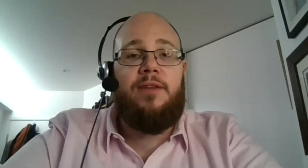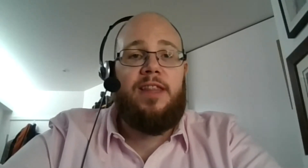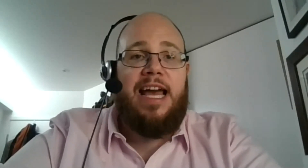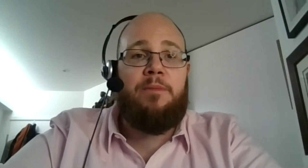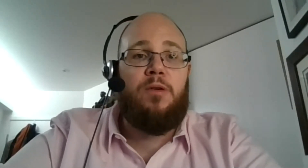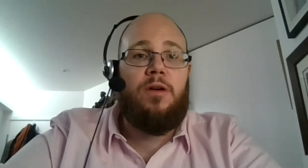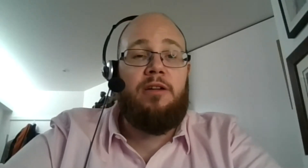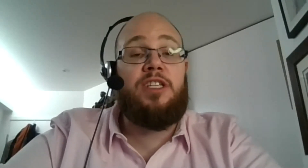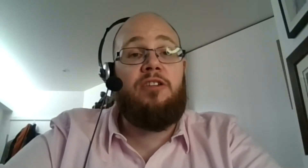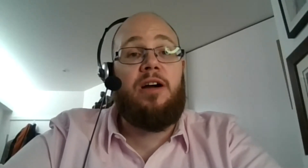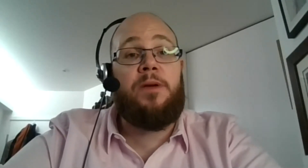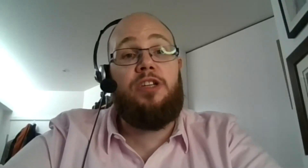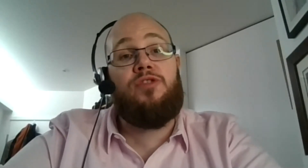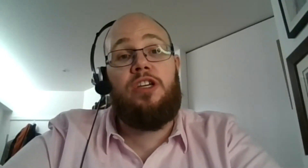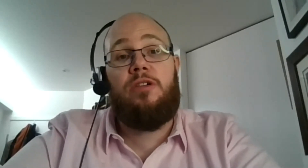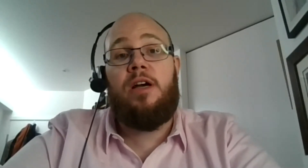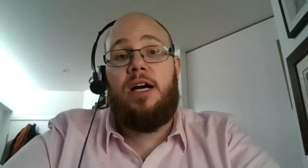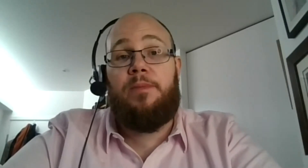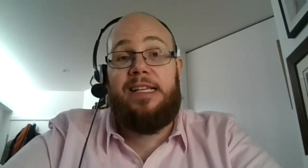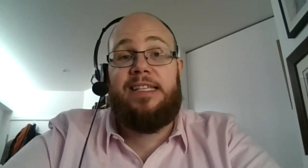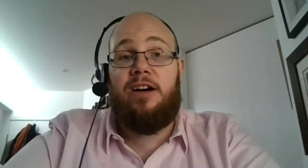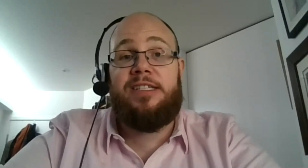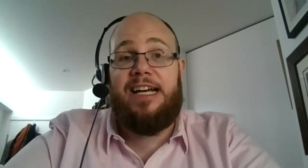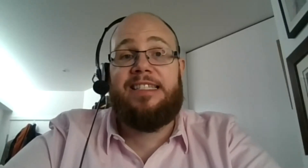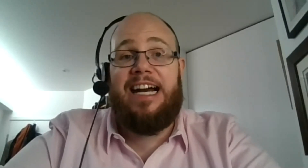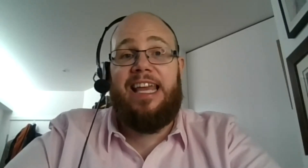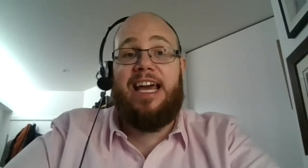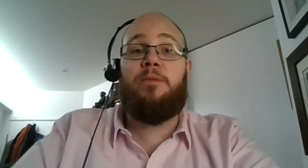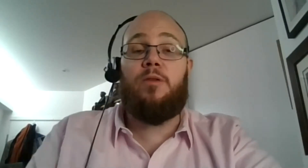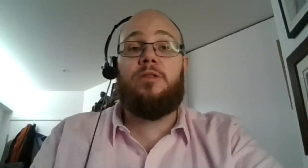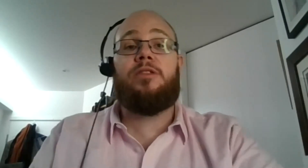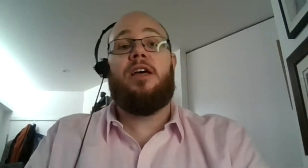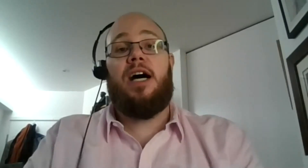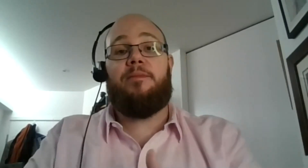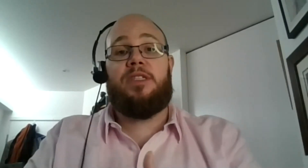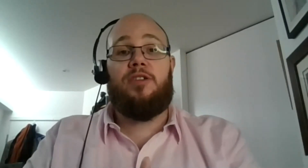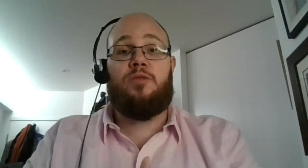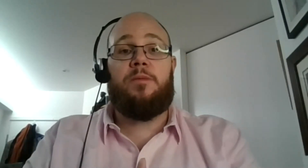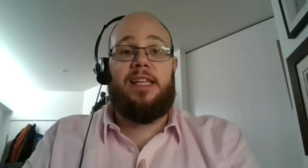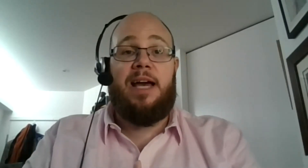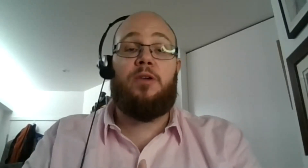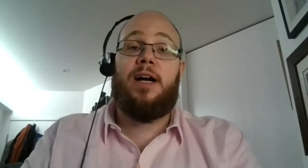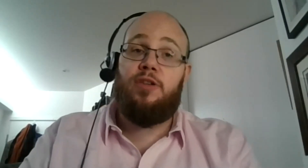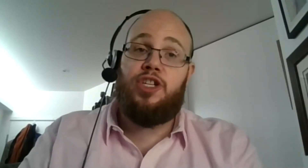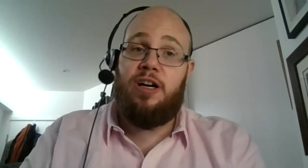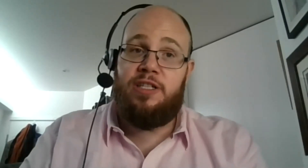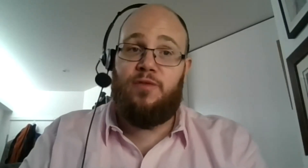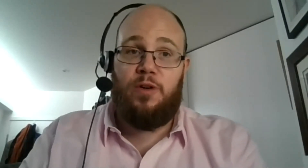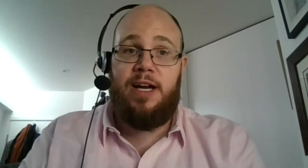at the airport and you have to queue up and you do a PCR test at the airport. So you're swabbed at the airport and you're charged for it. I